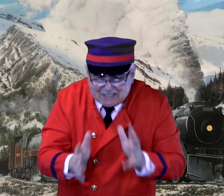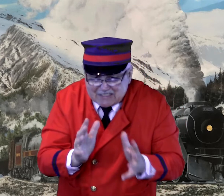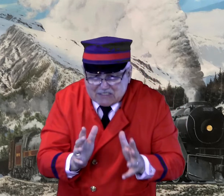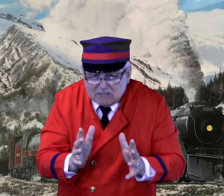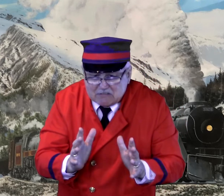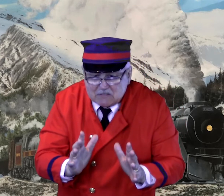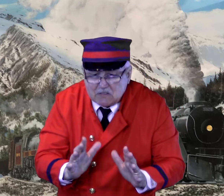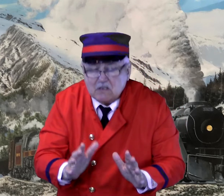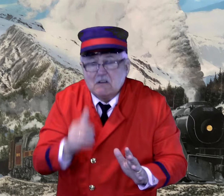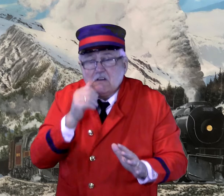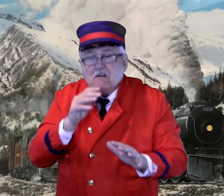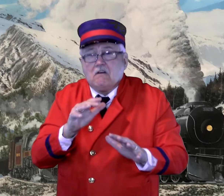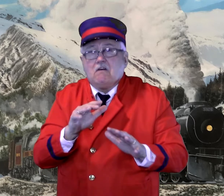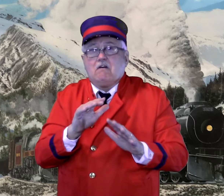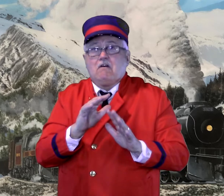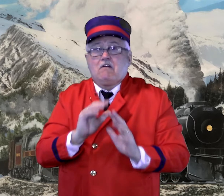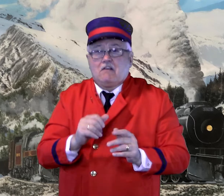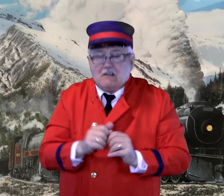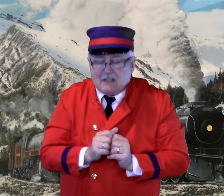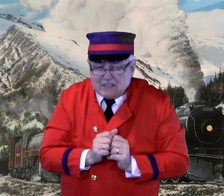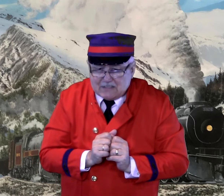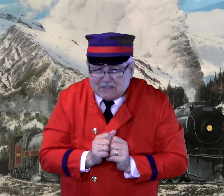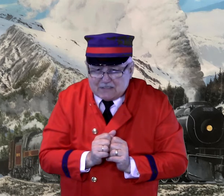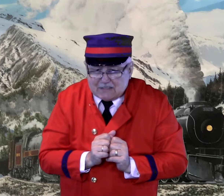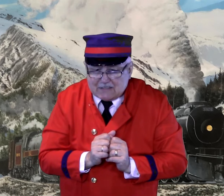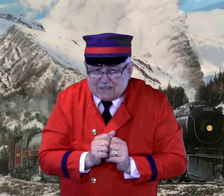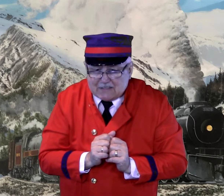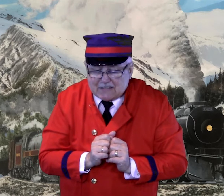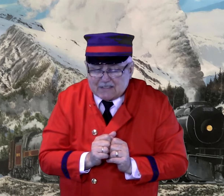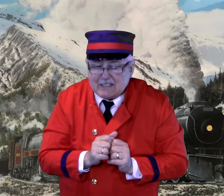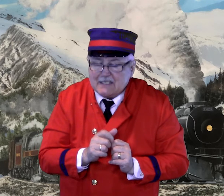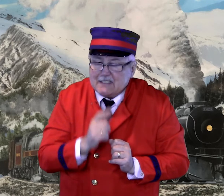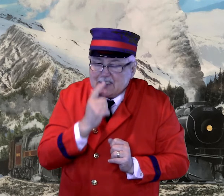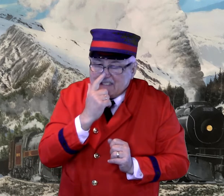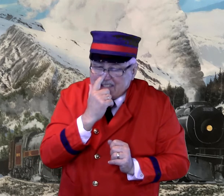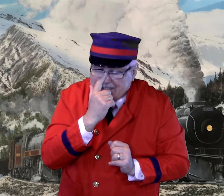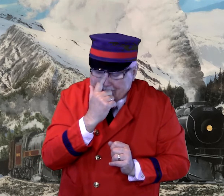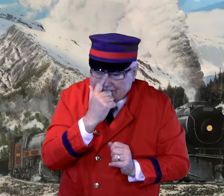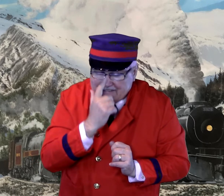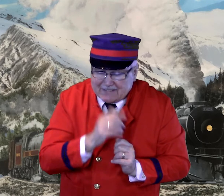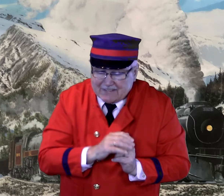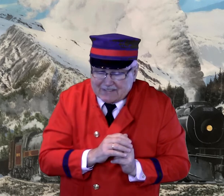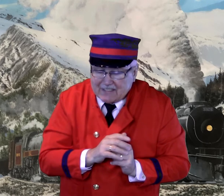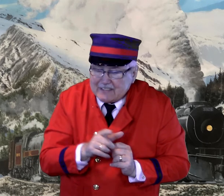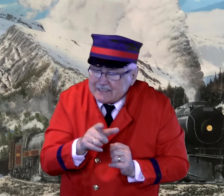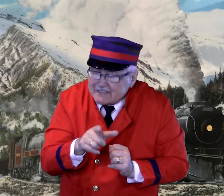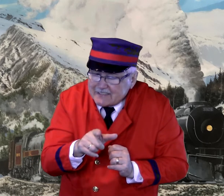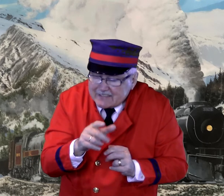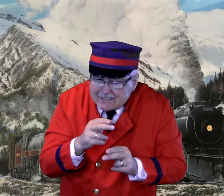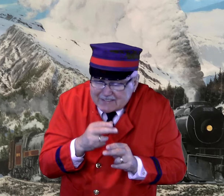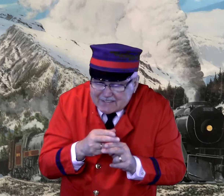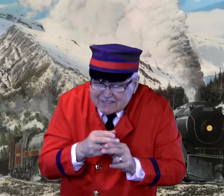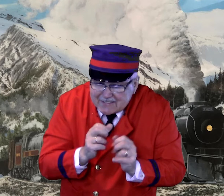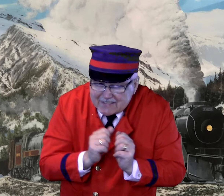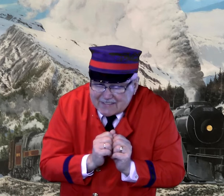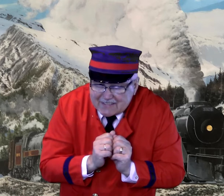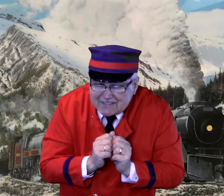Now, back to the young girl who was inconsolable. The older girl tried to ask her what her